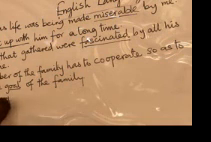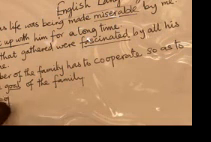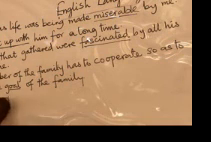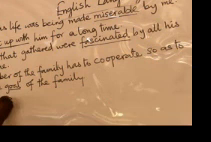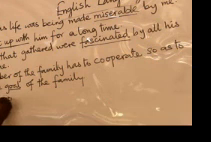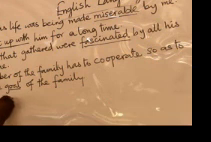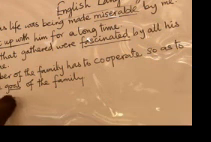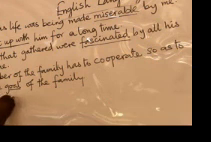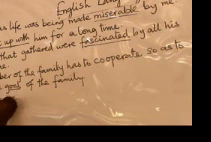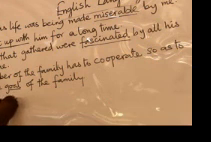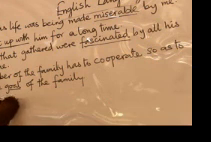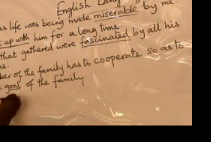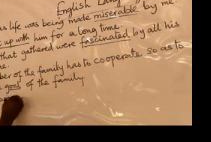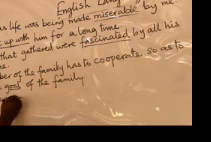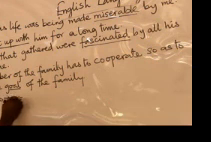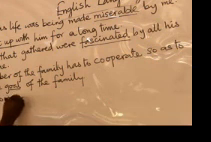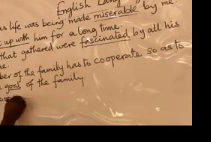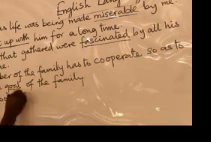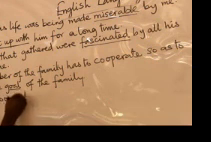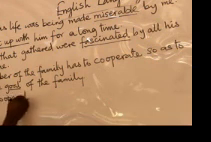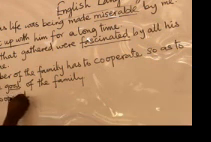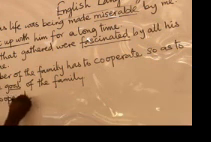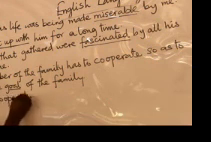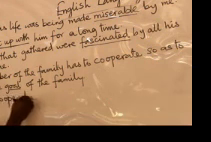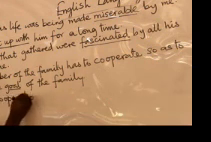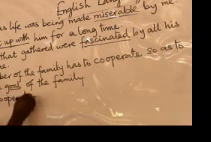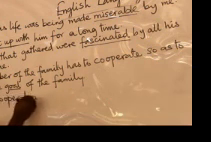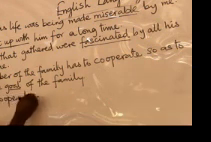Without cooperation,